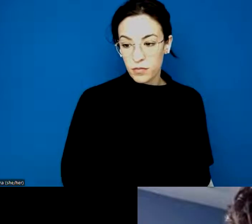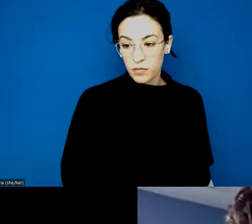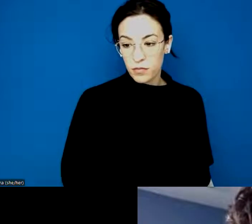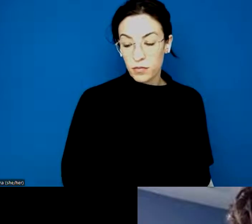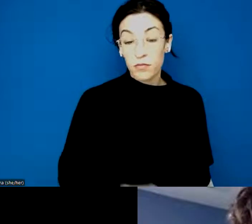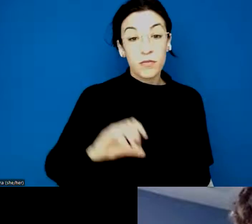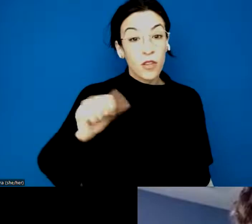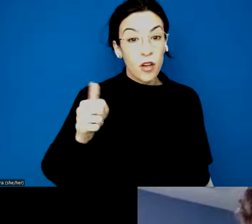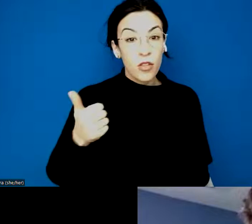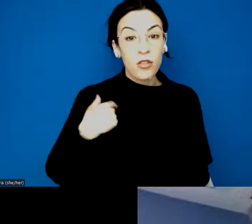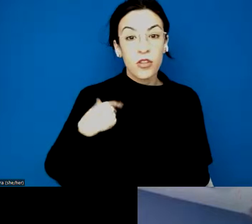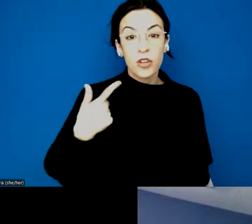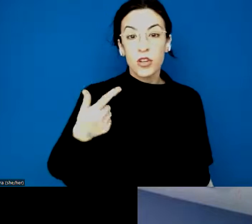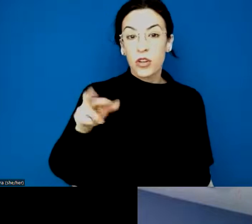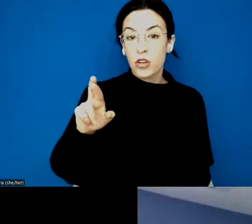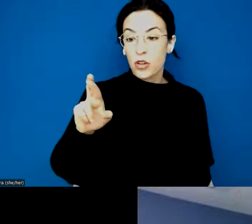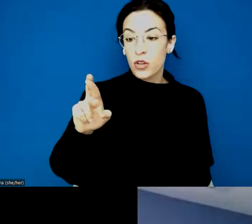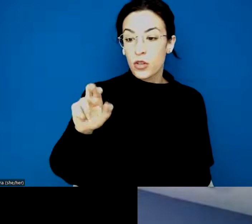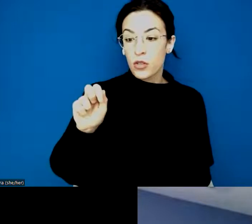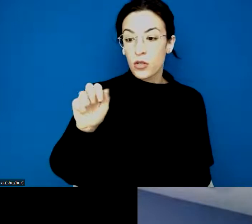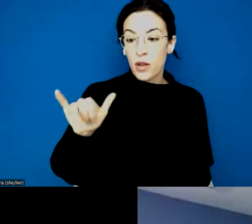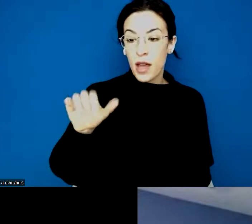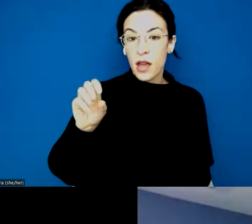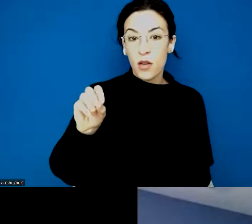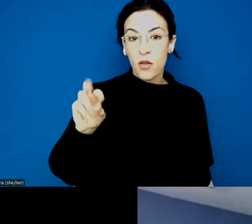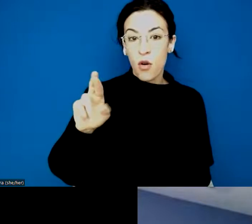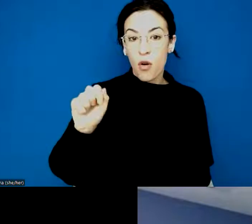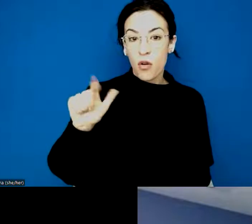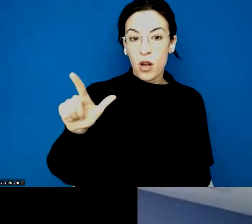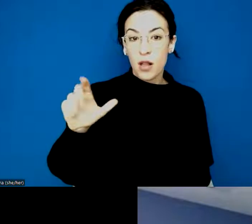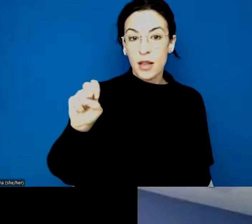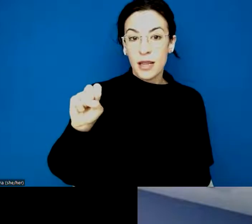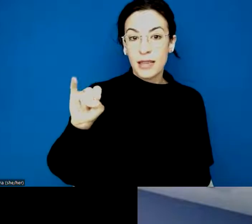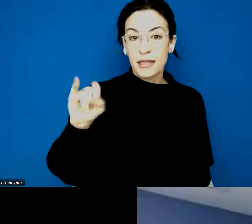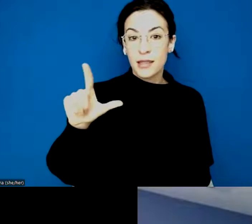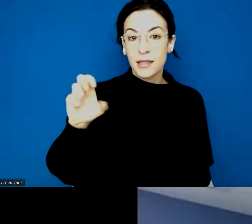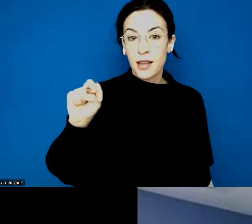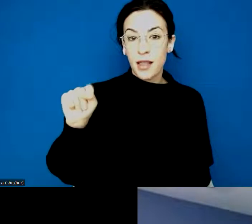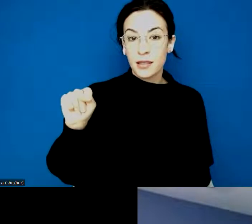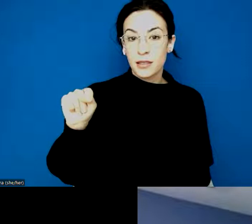Another one is the Gray Oral Silent Reading Test.